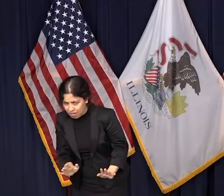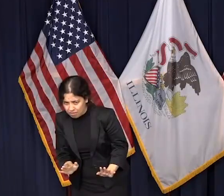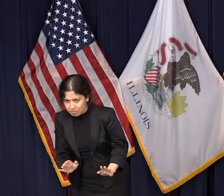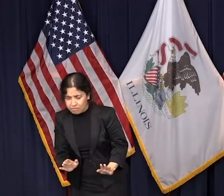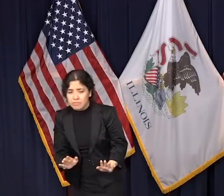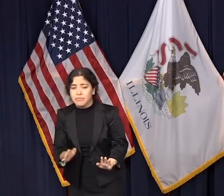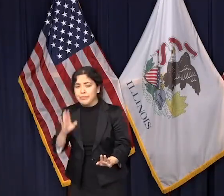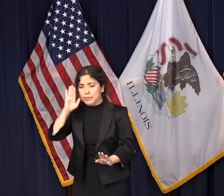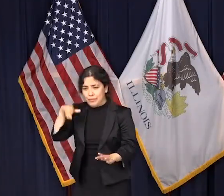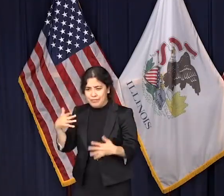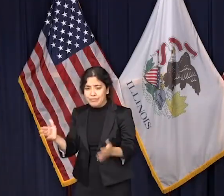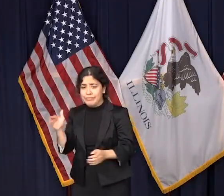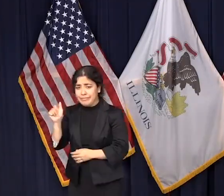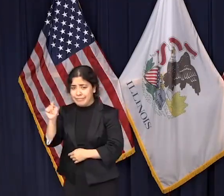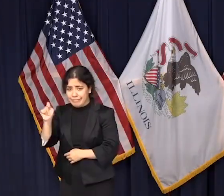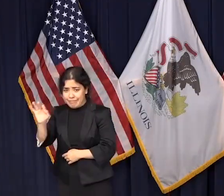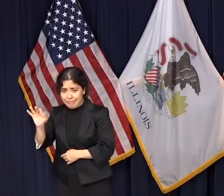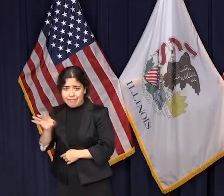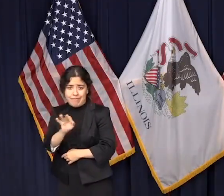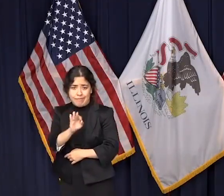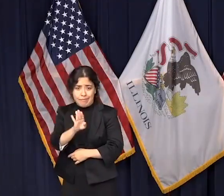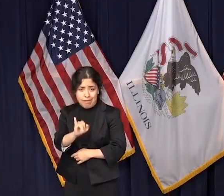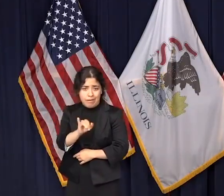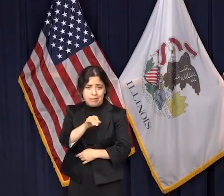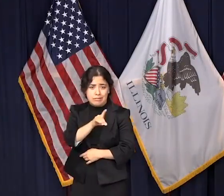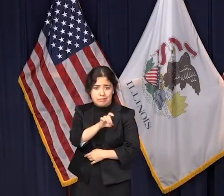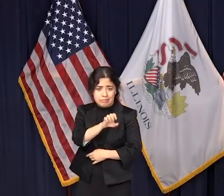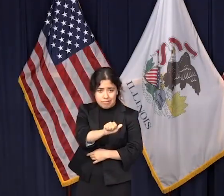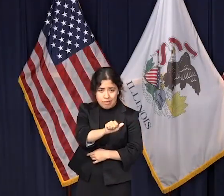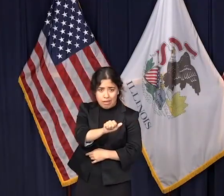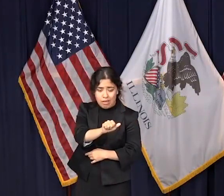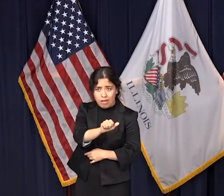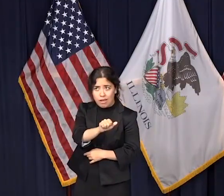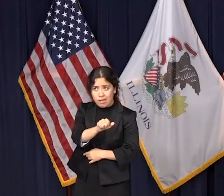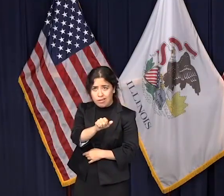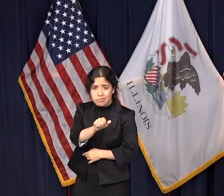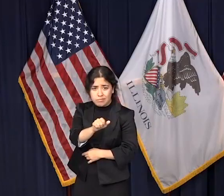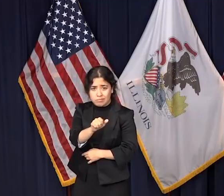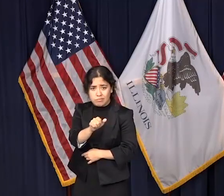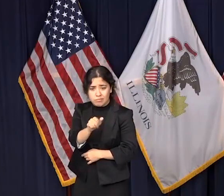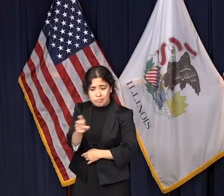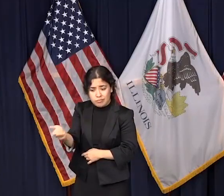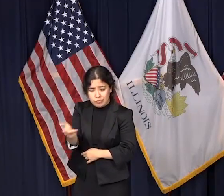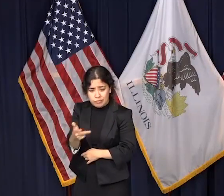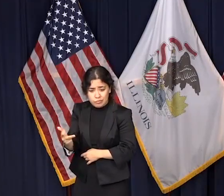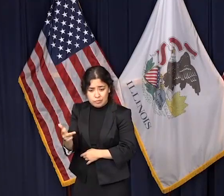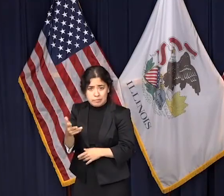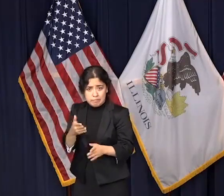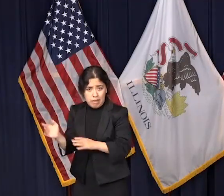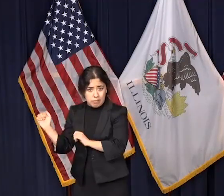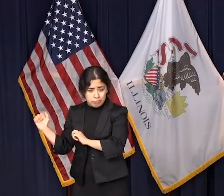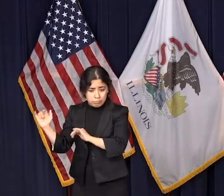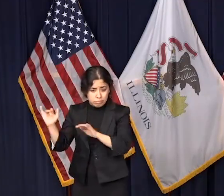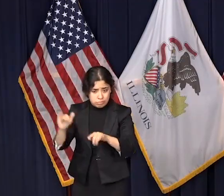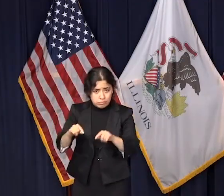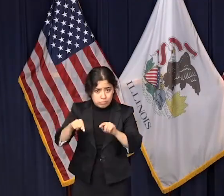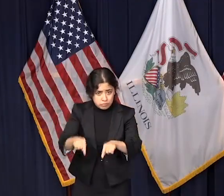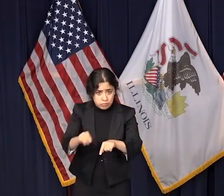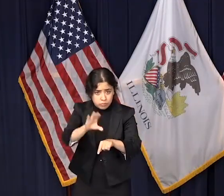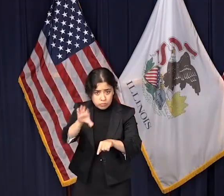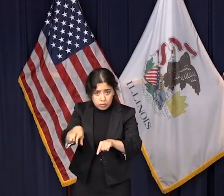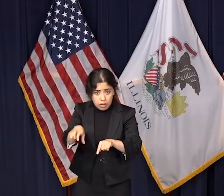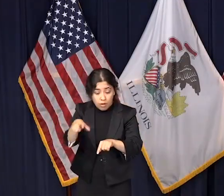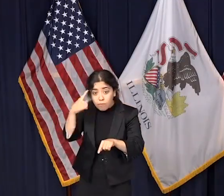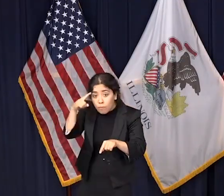the FBI, the DEA are coming to and are in Chicago engaged in activities to help